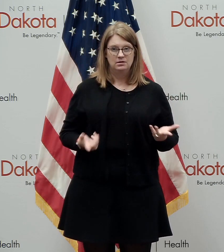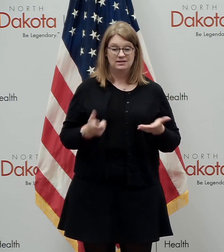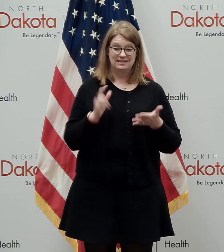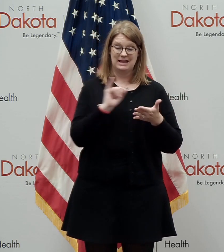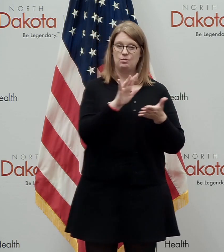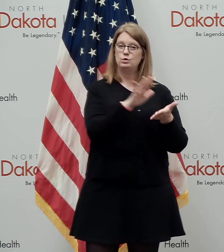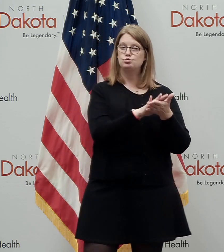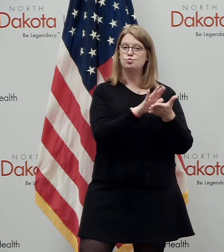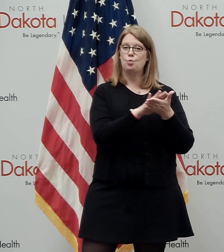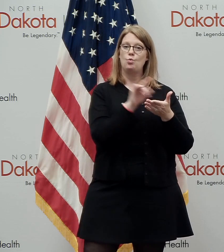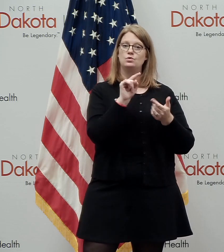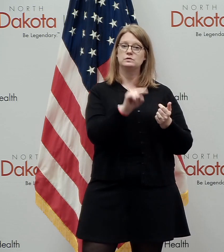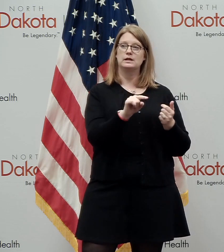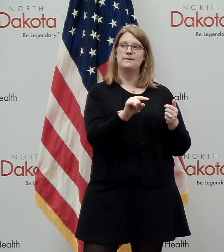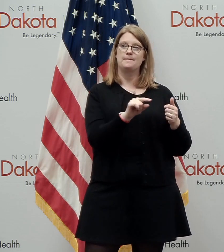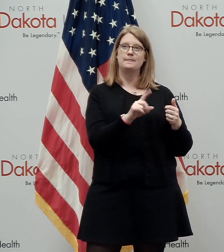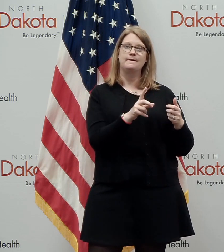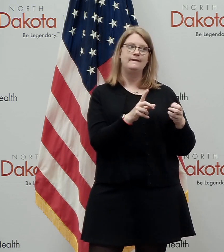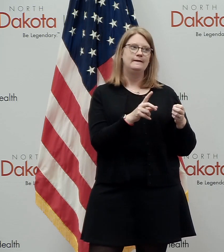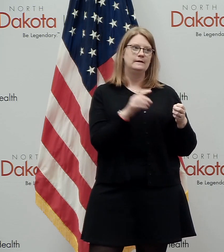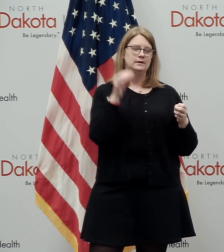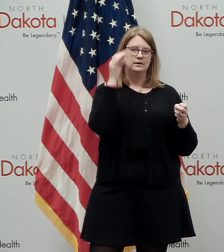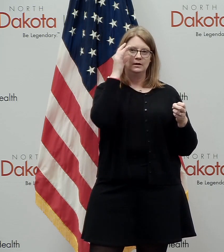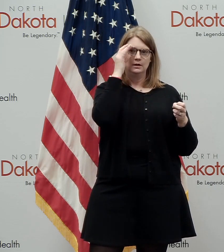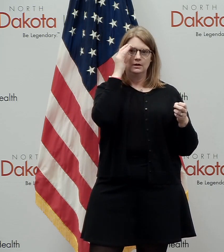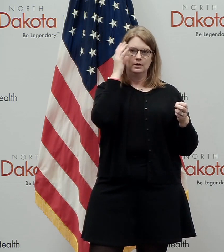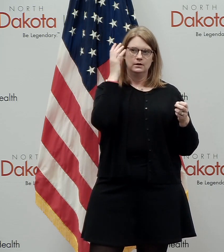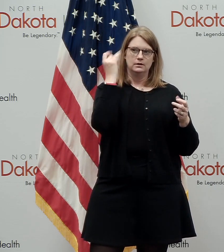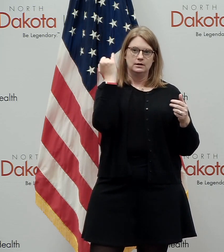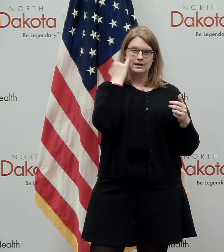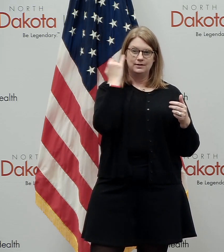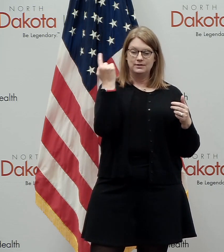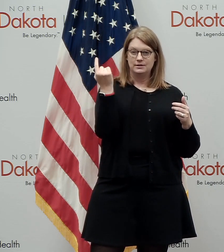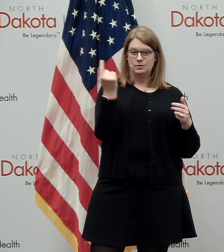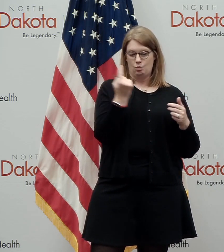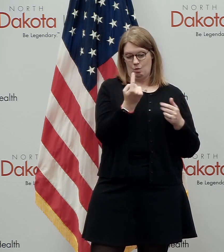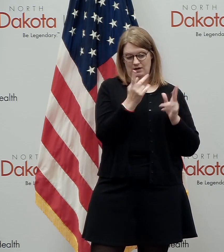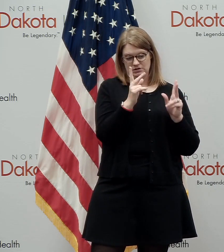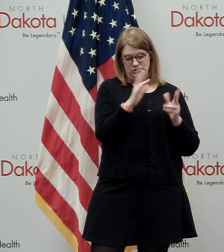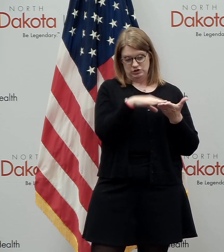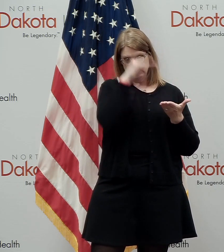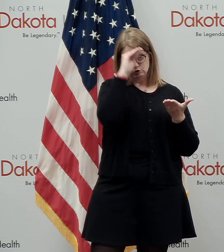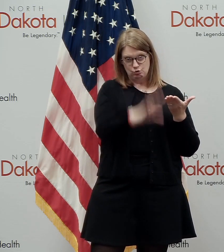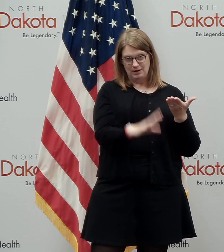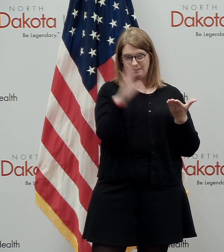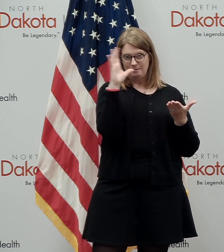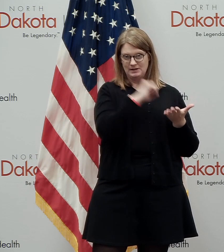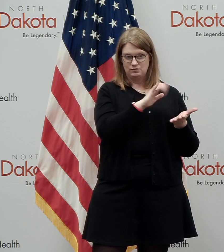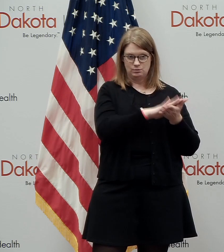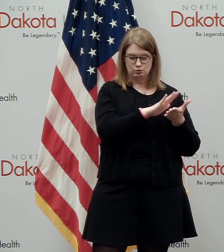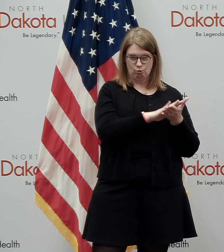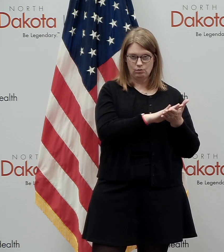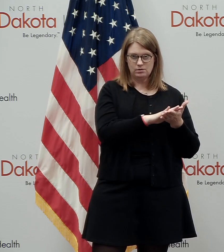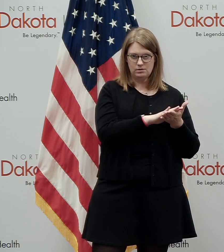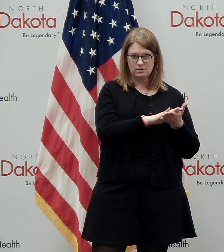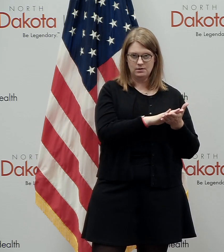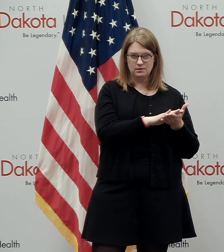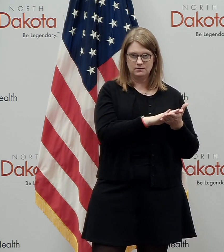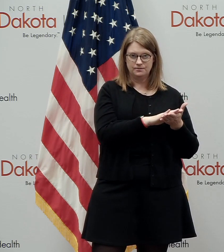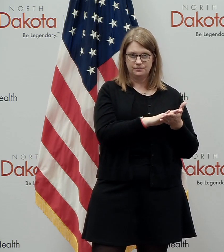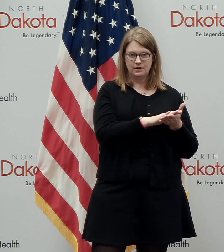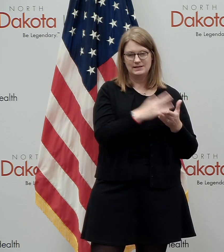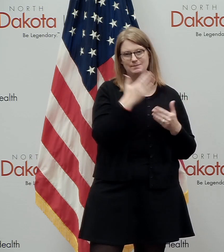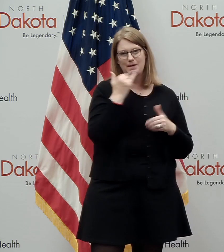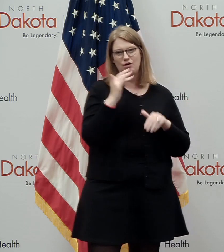schools, we'd like to, if you have to have an individual student miss from school, that's better than, next thing is shutting